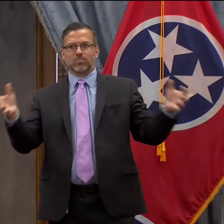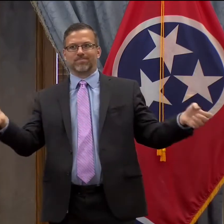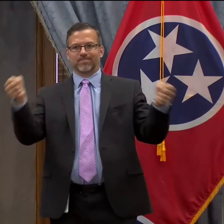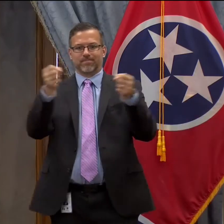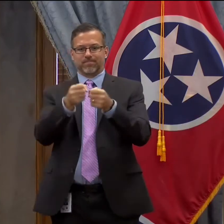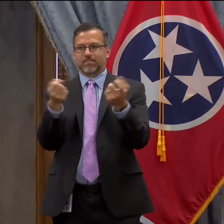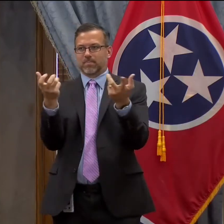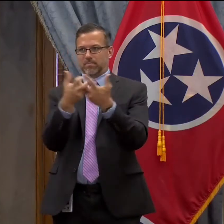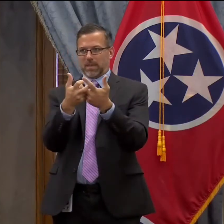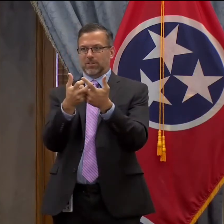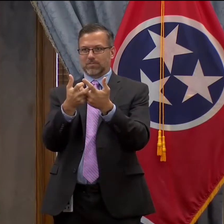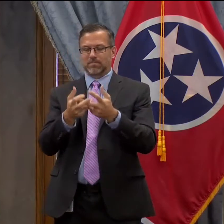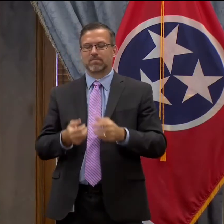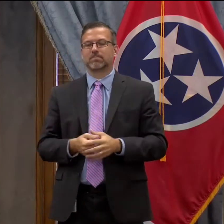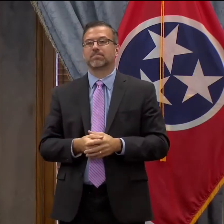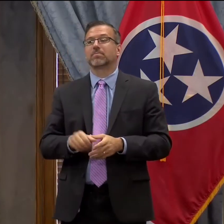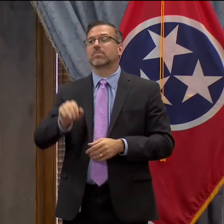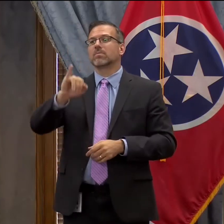business. So